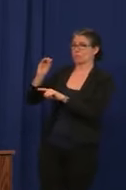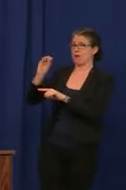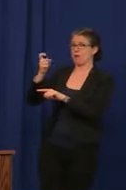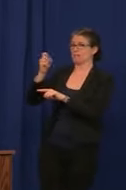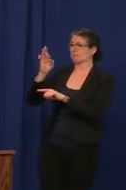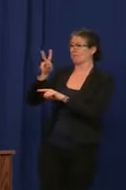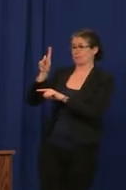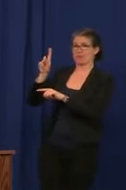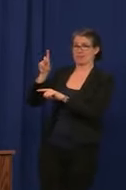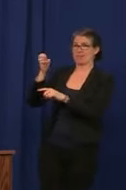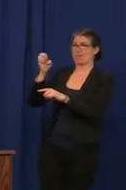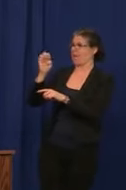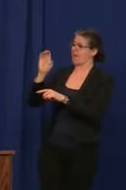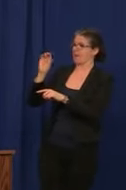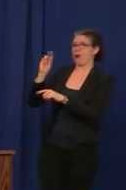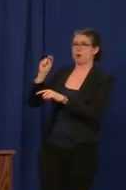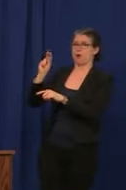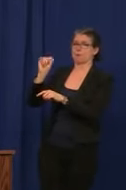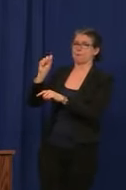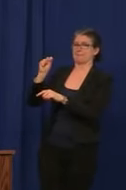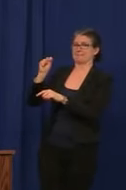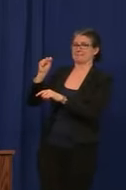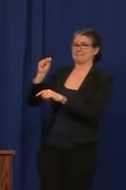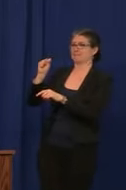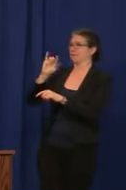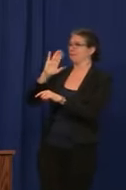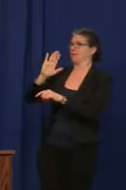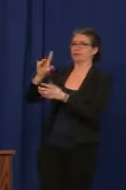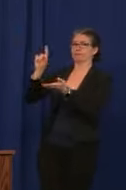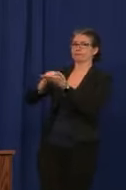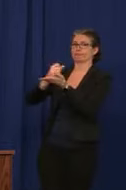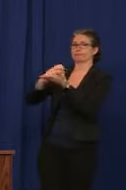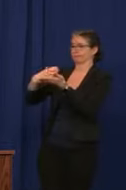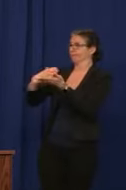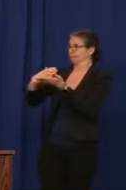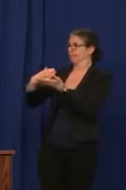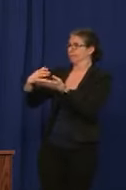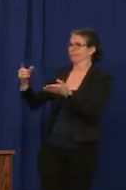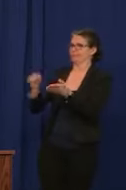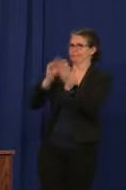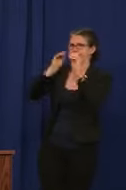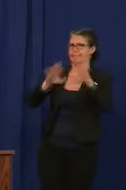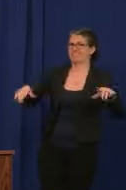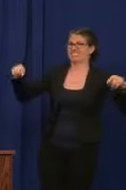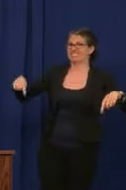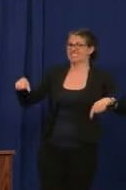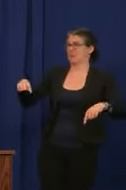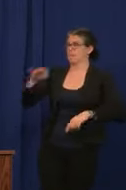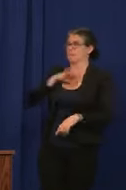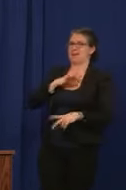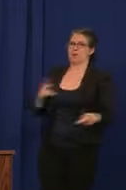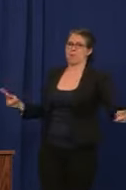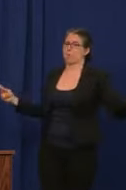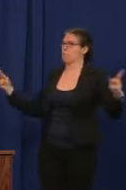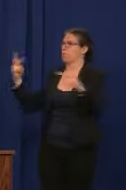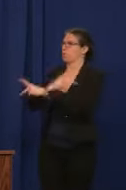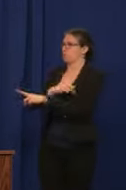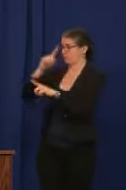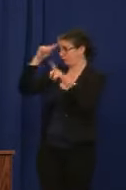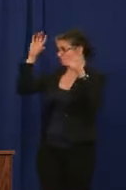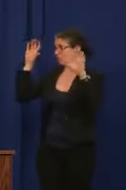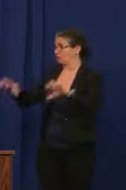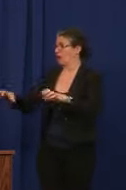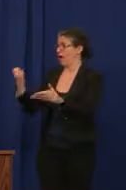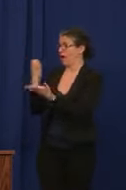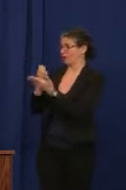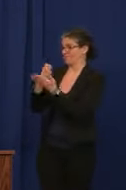vulnerable state in the country to economic shocks from the pandemic. And this one, has your administration come up with any projections